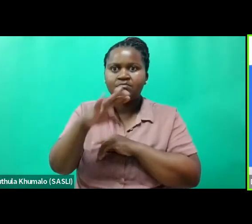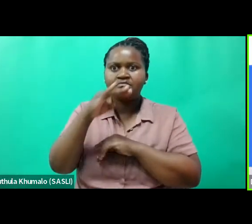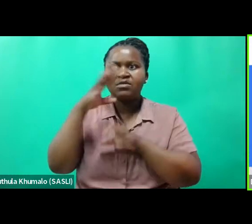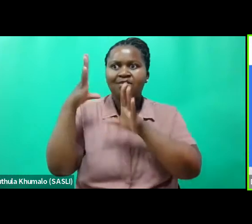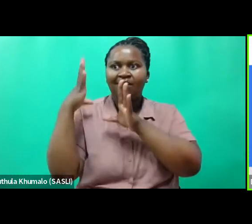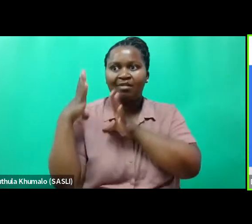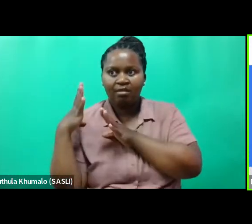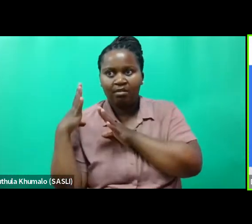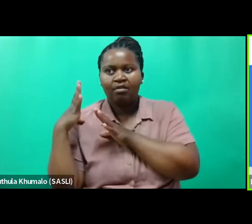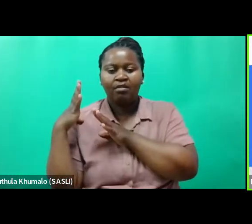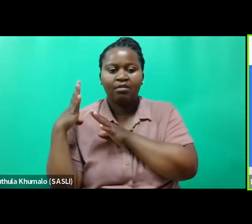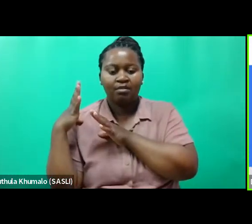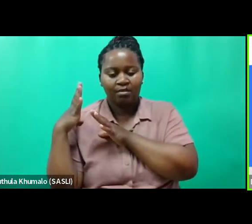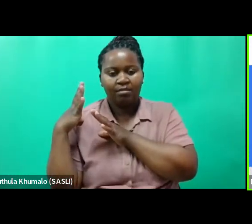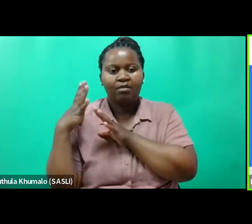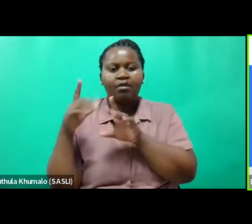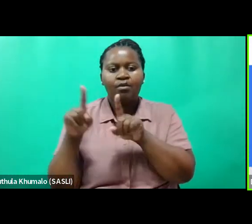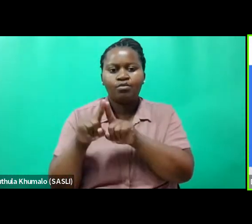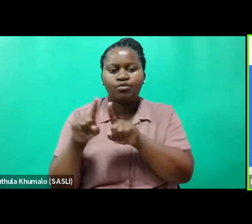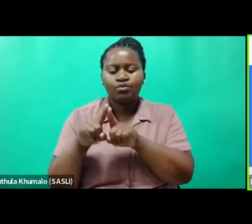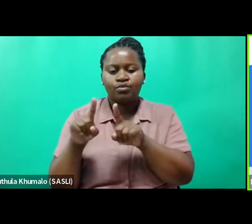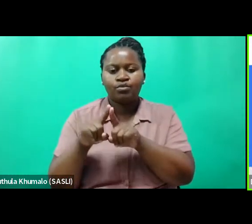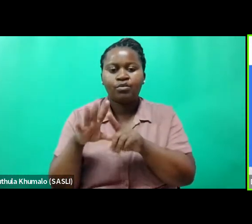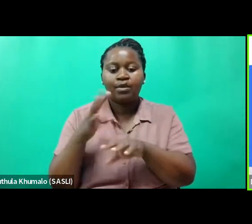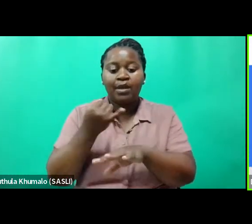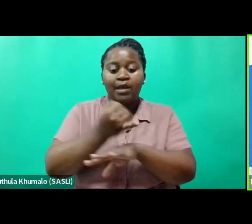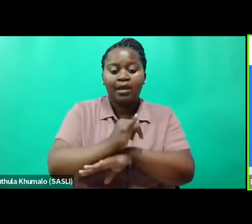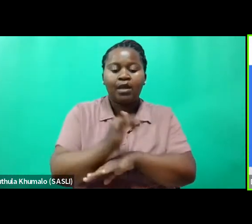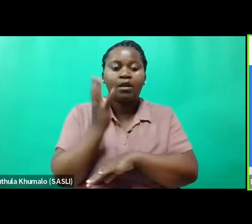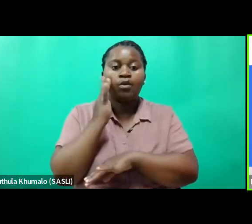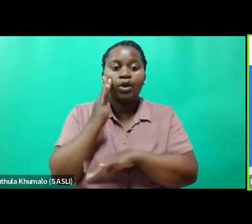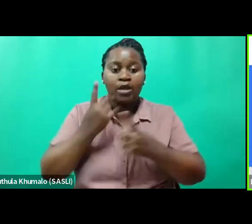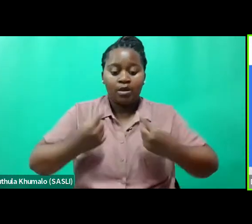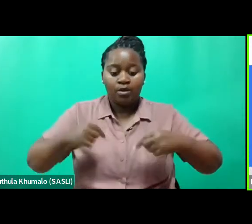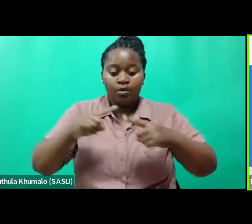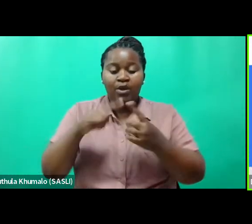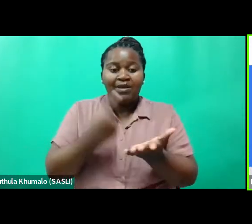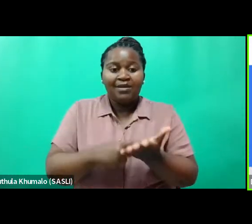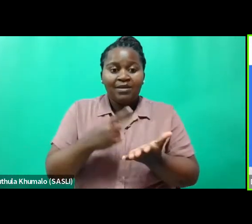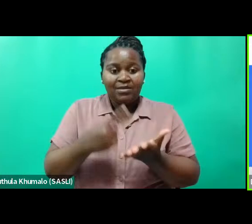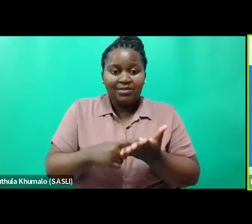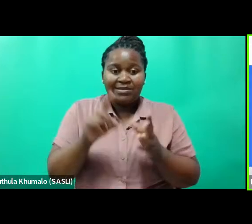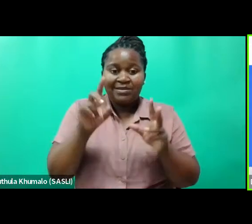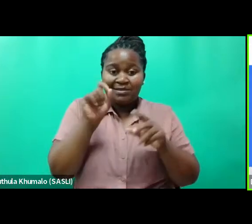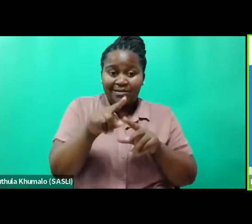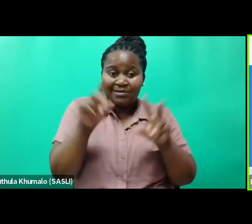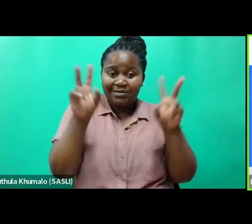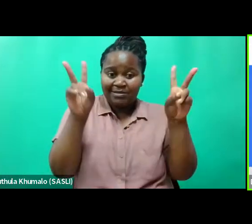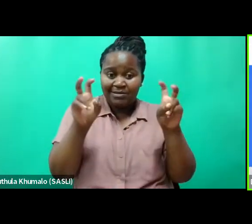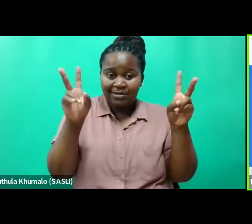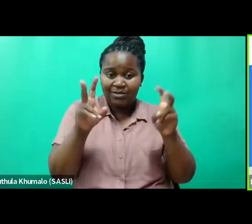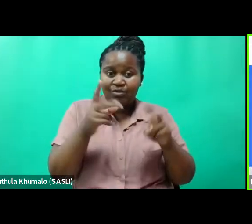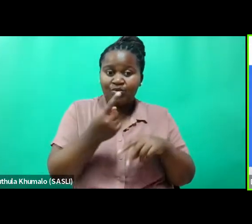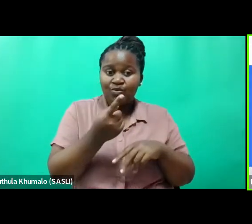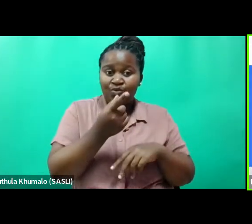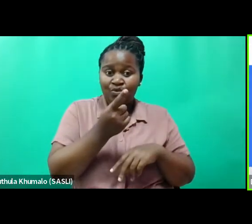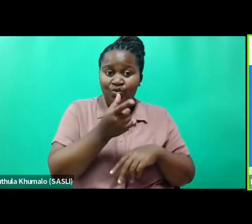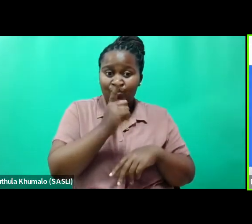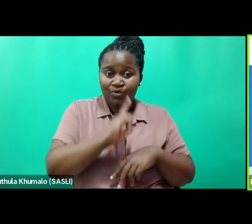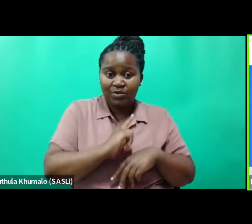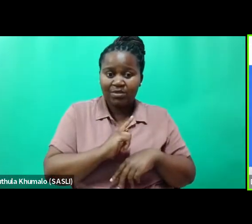well. Earlier, when we had discussed this issue, you said to me that it